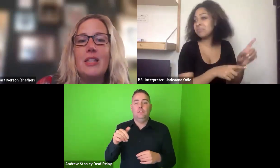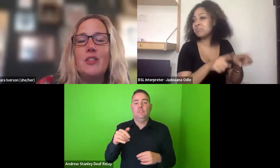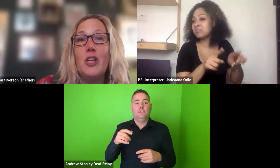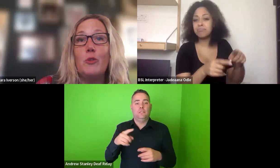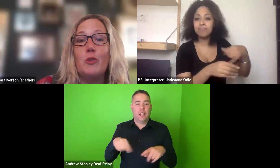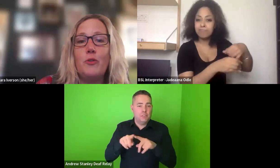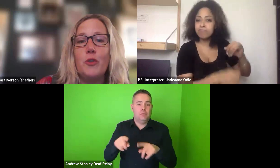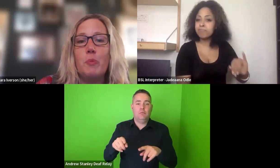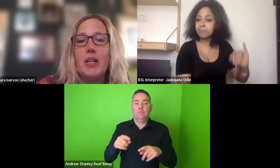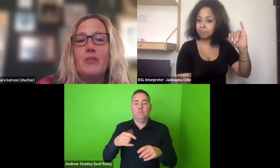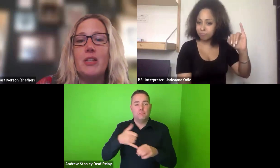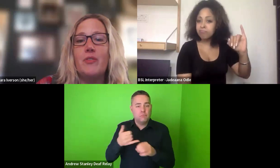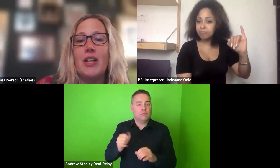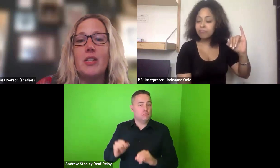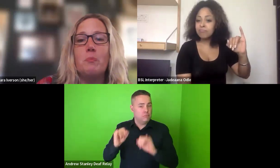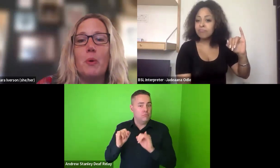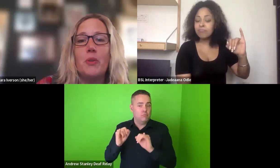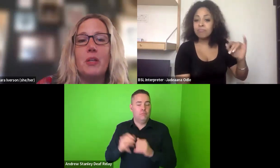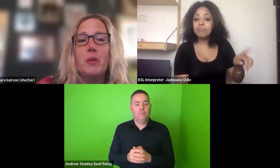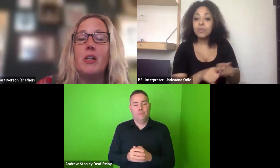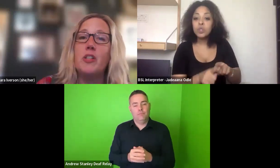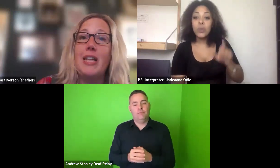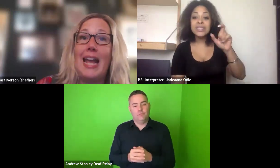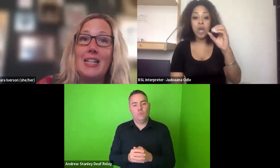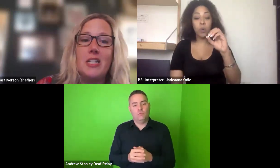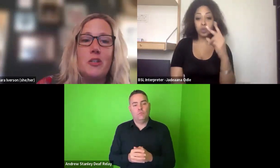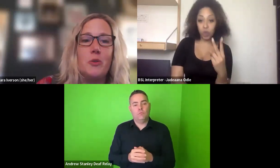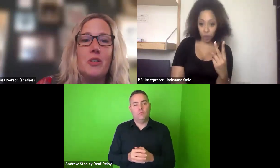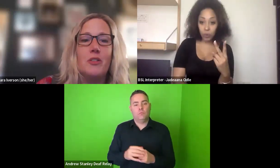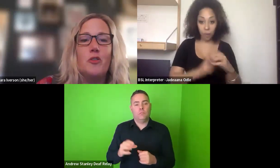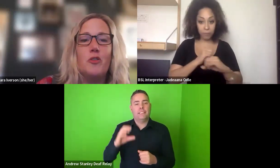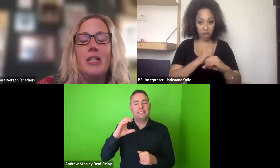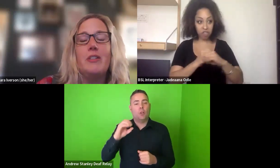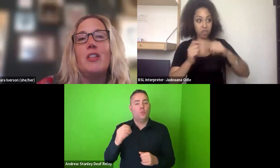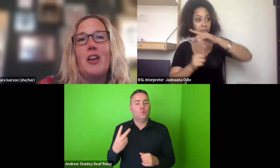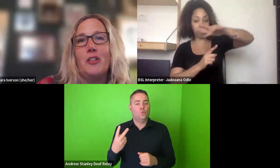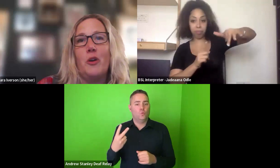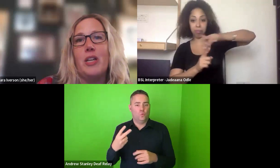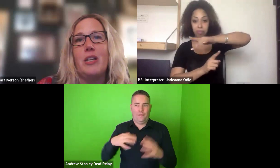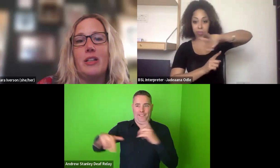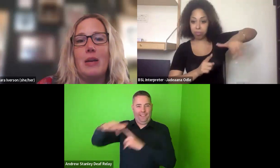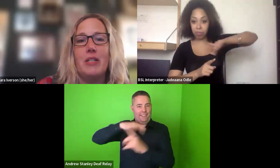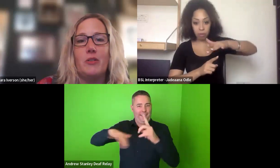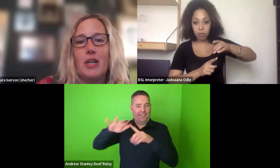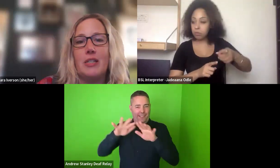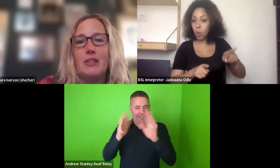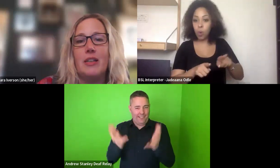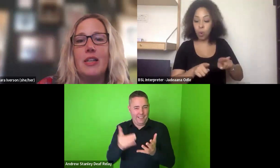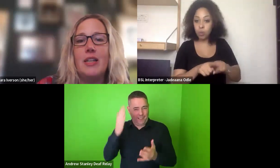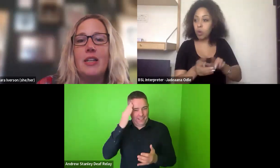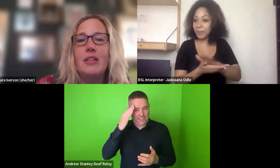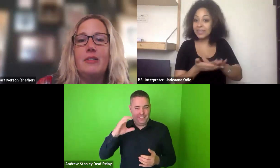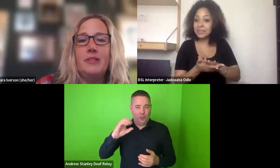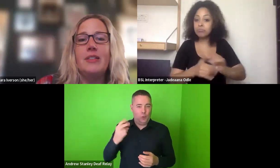Needless to say, the CO2 footprint of these devices, both in production and in use, is contributing to the ongoing climate